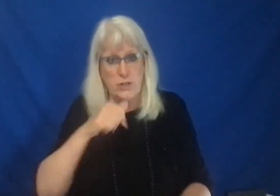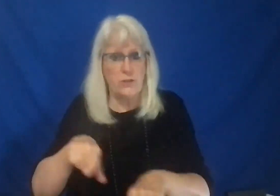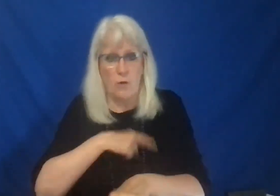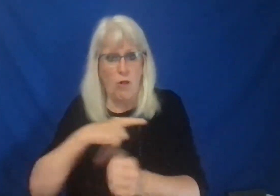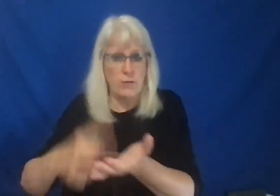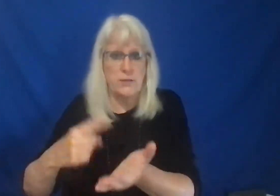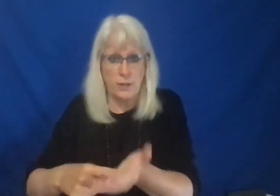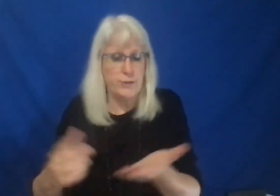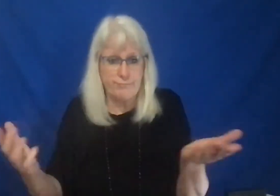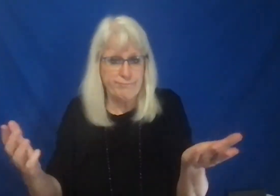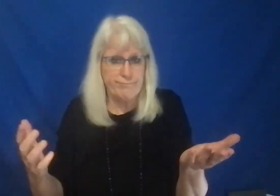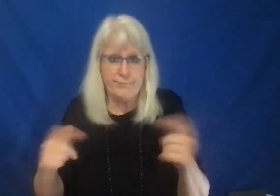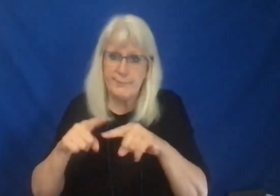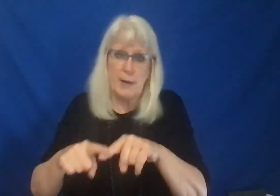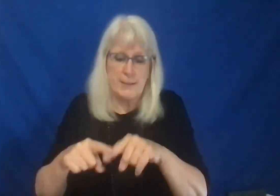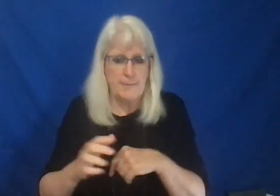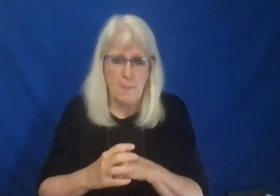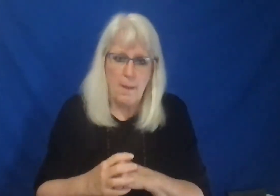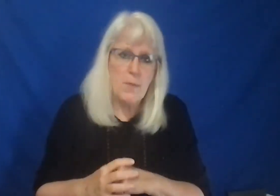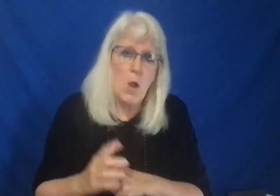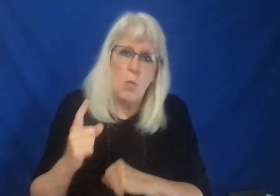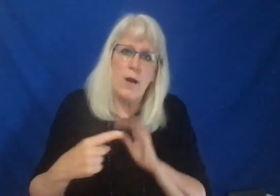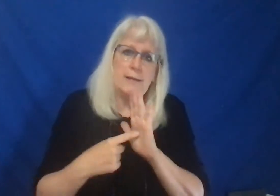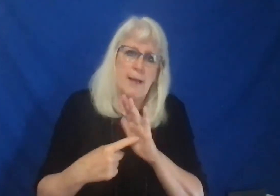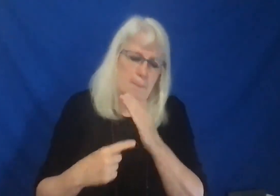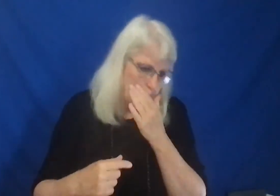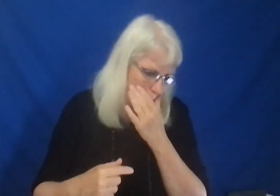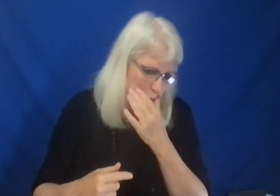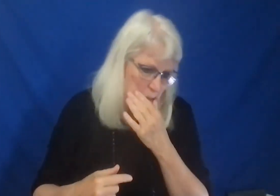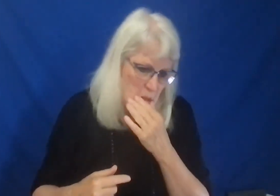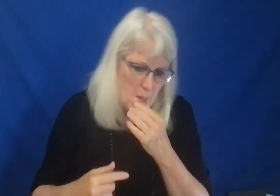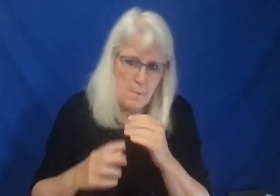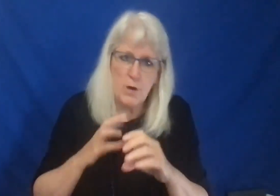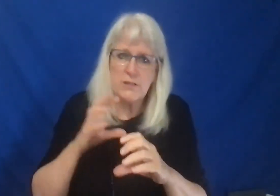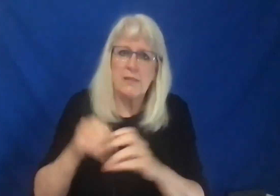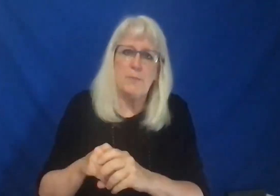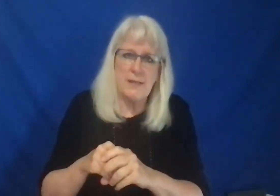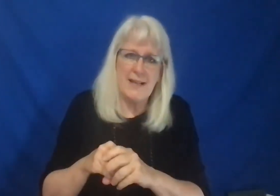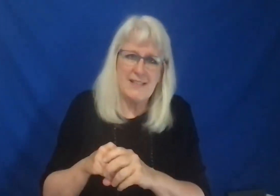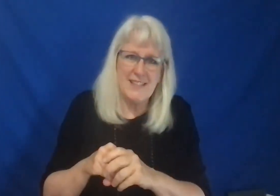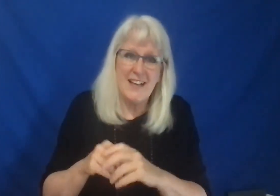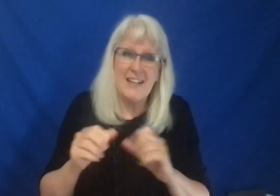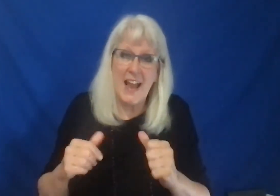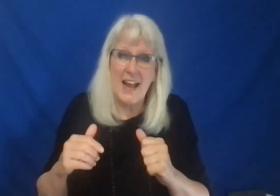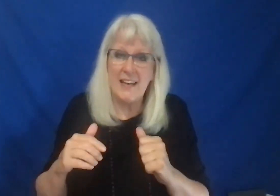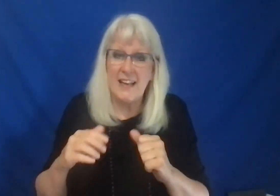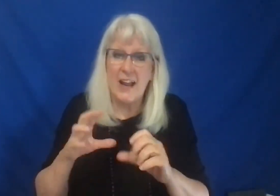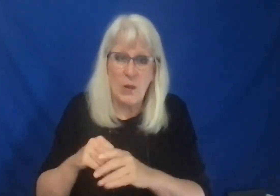one of my favorite examples about that is that participation can include even the littlest ones. And one morning,